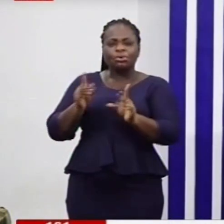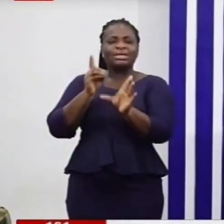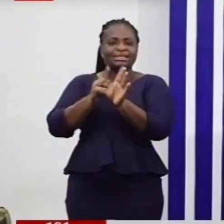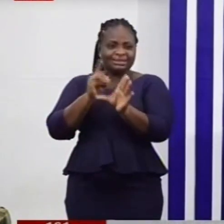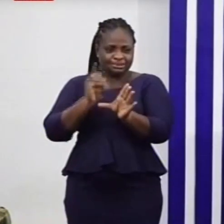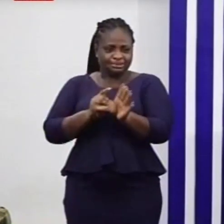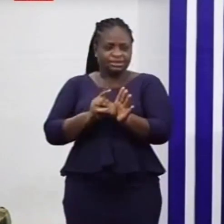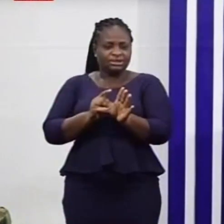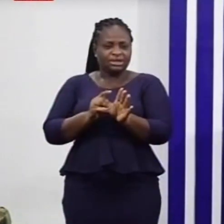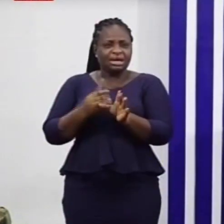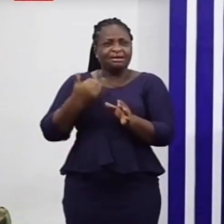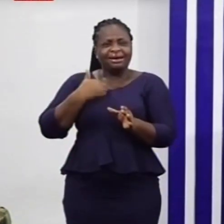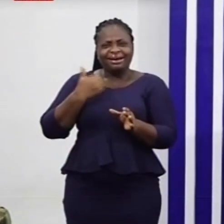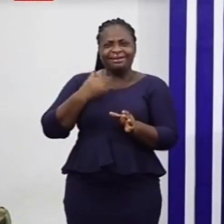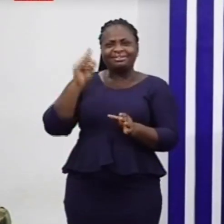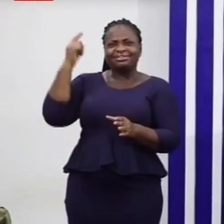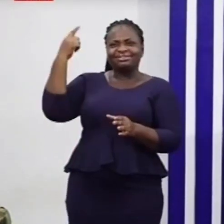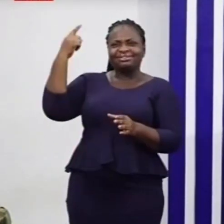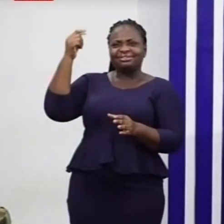disability. We have over